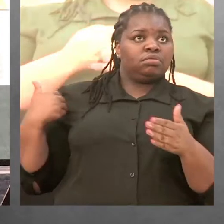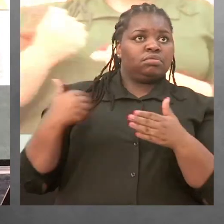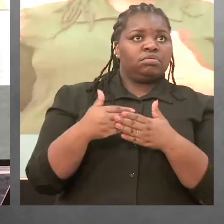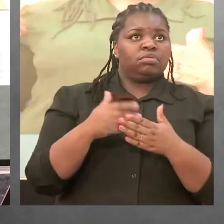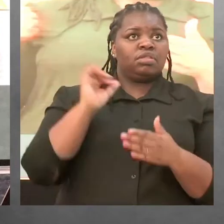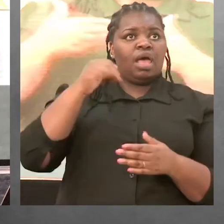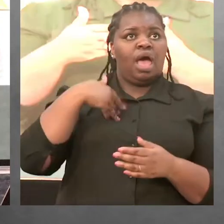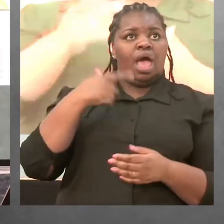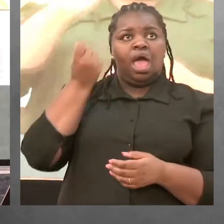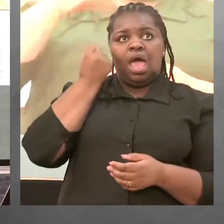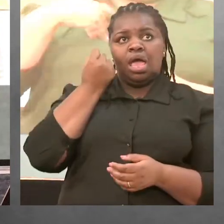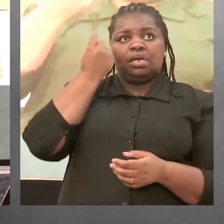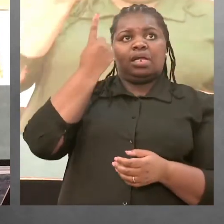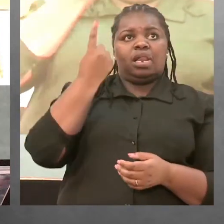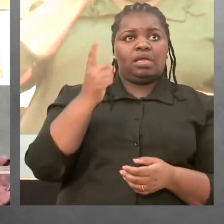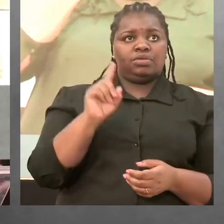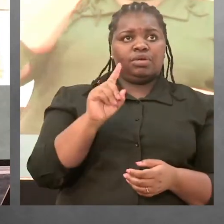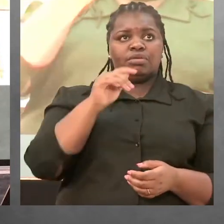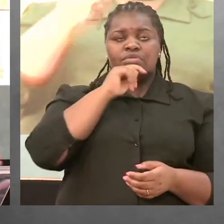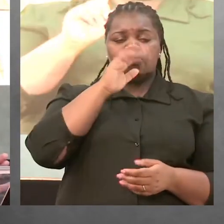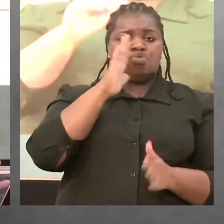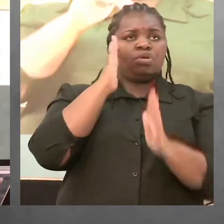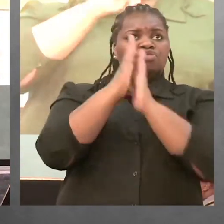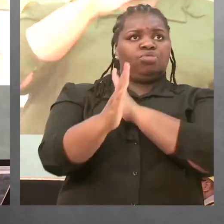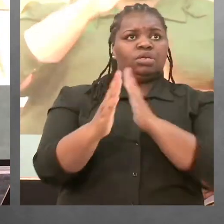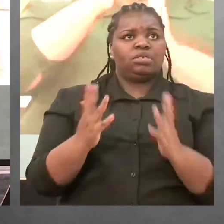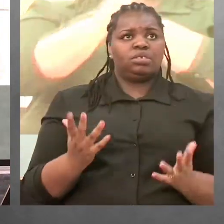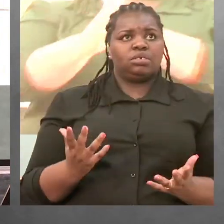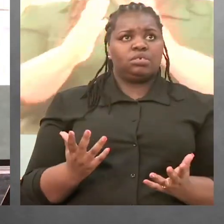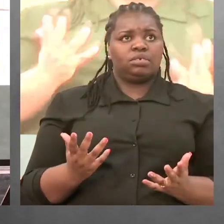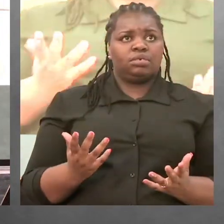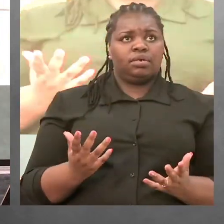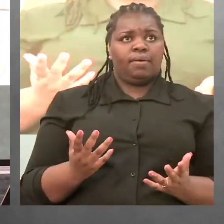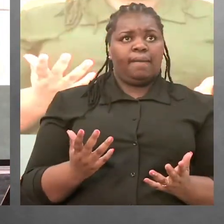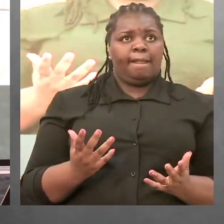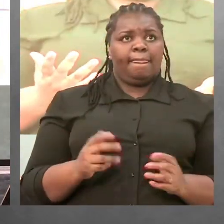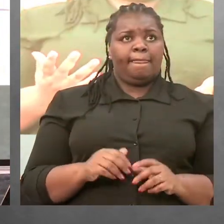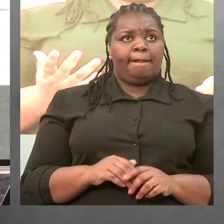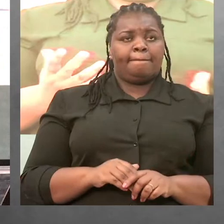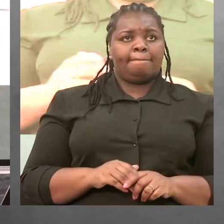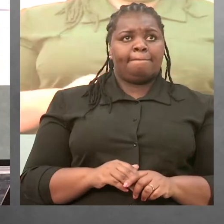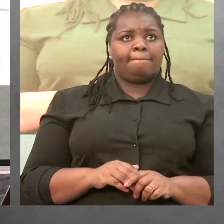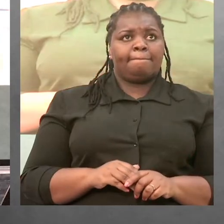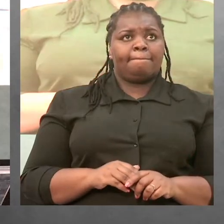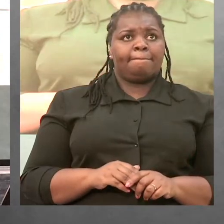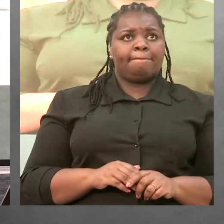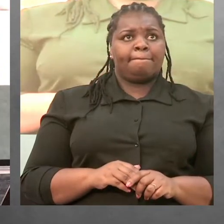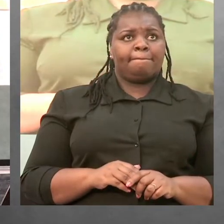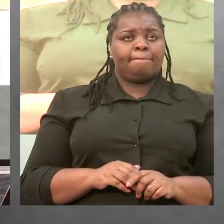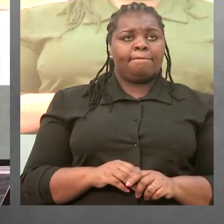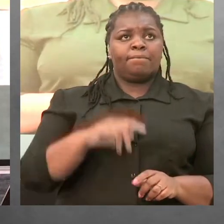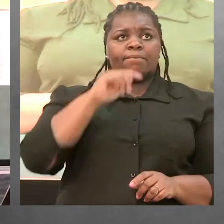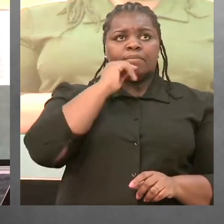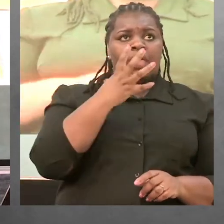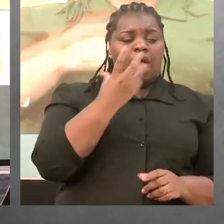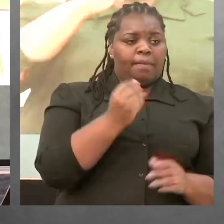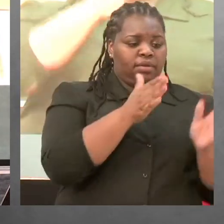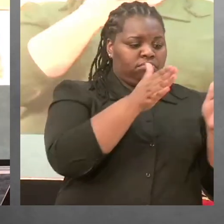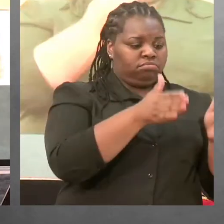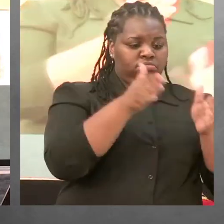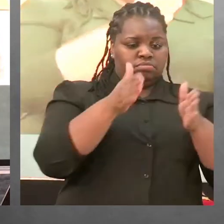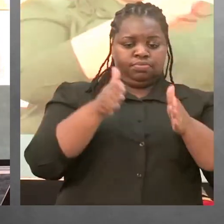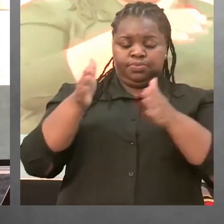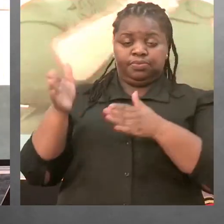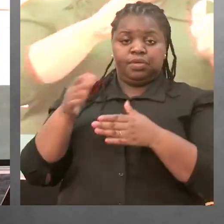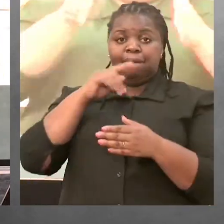realized that they are not straightforward, you know? They happen in phases. So